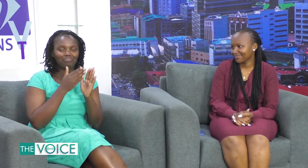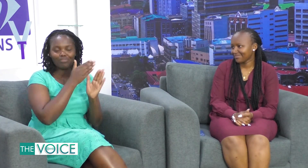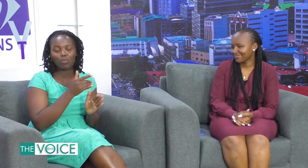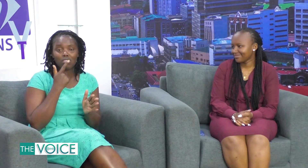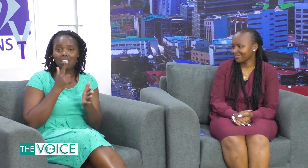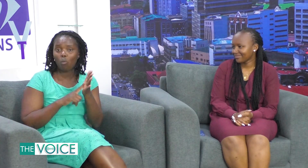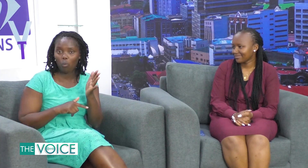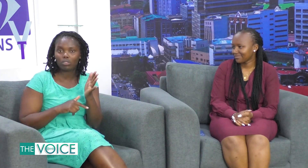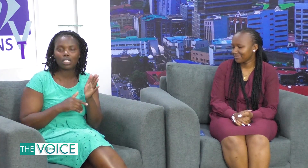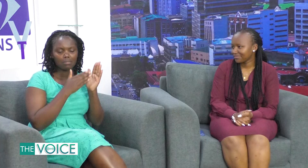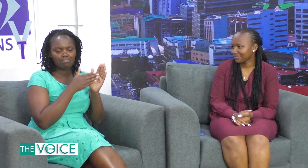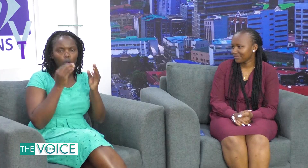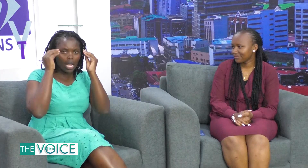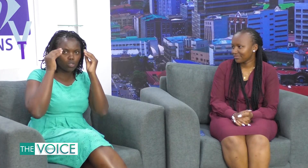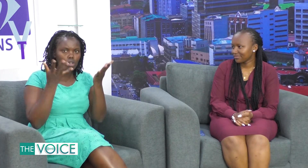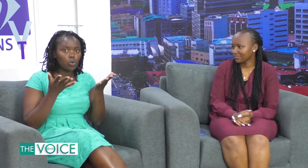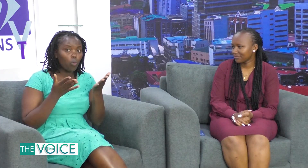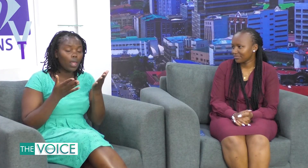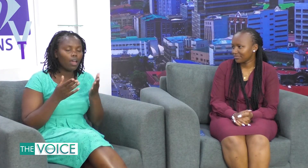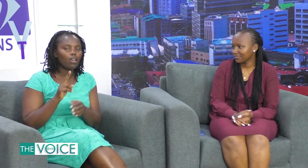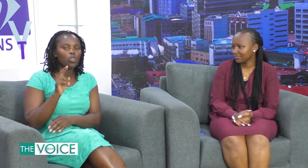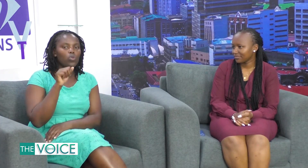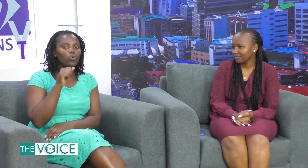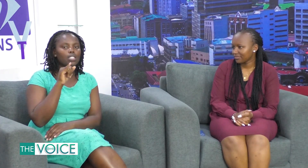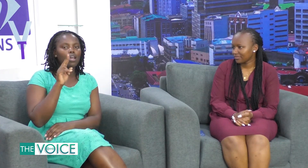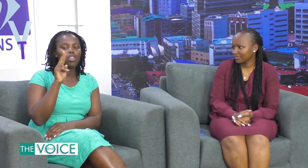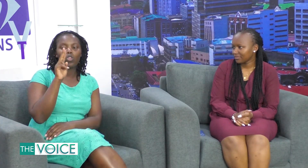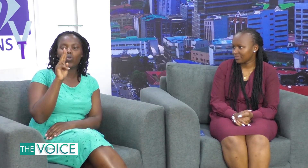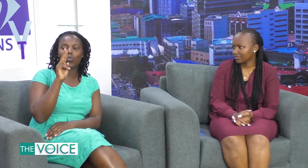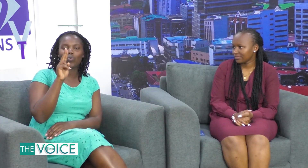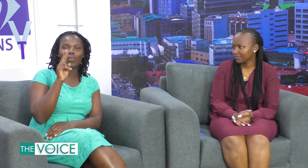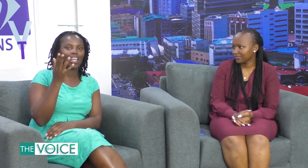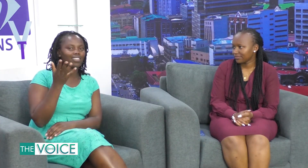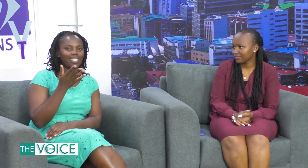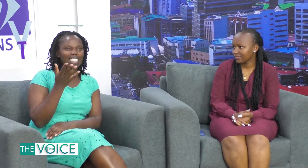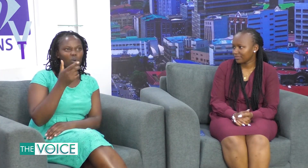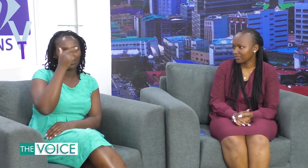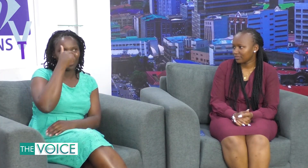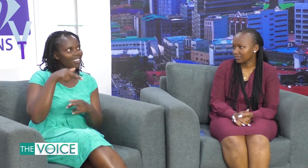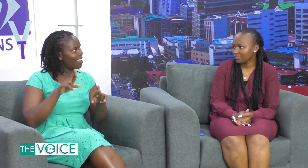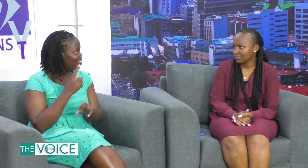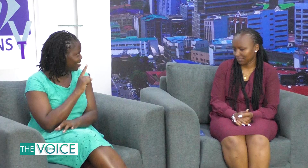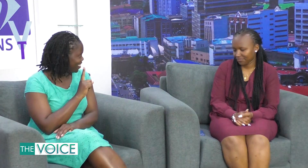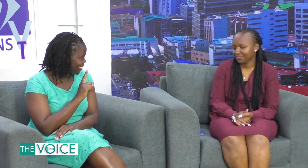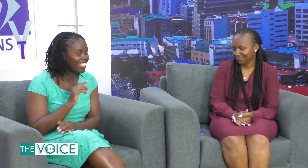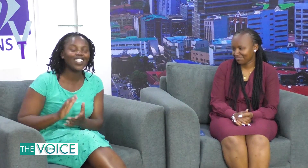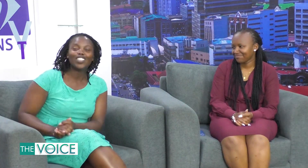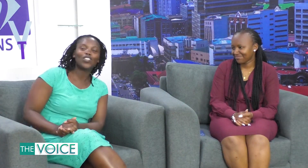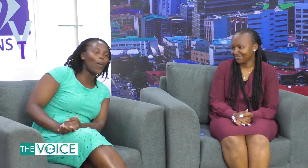Oh, you've heard it all. Her name is Winnie, and also she is a student at USIU University.